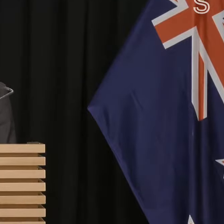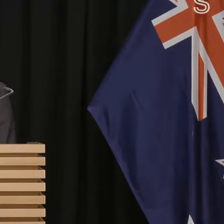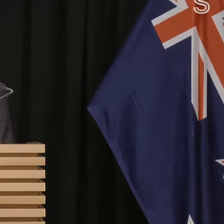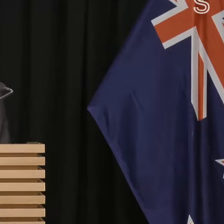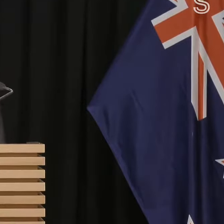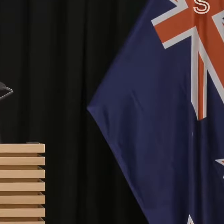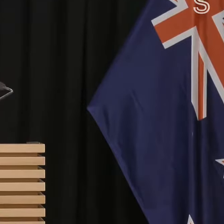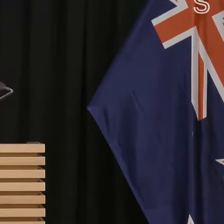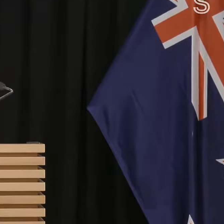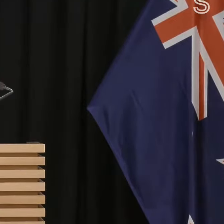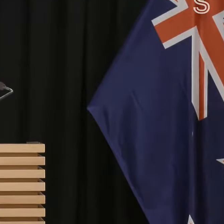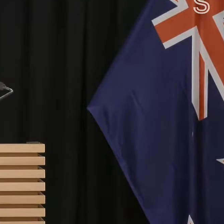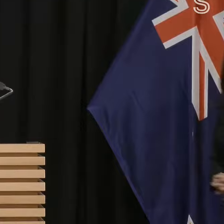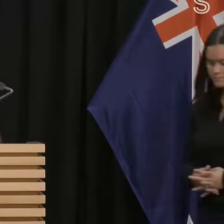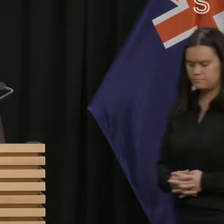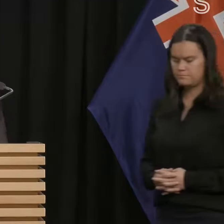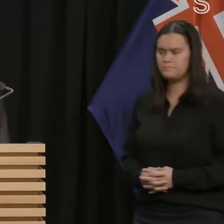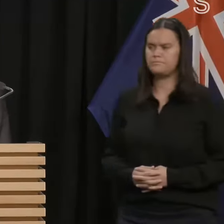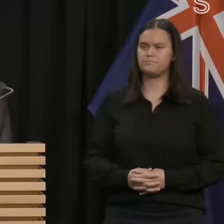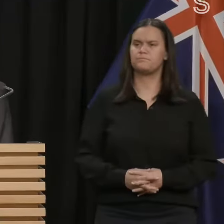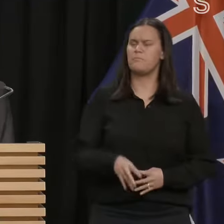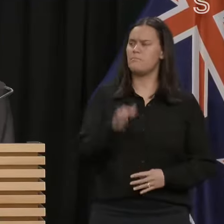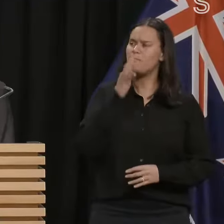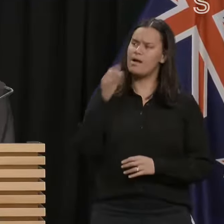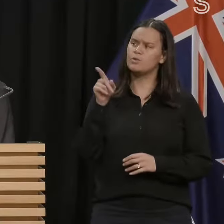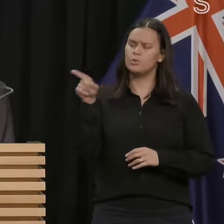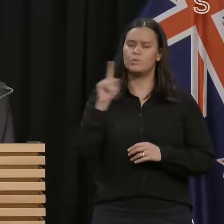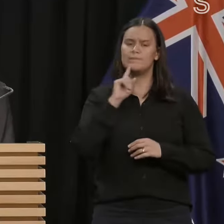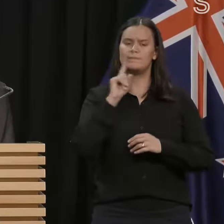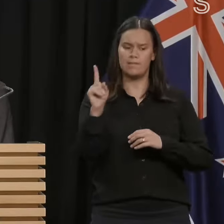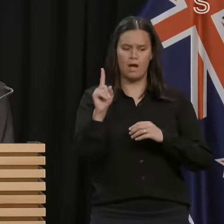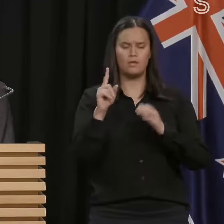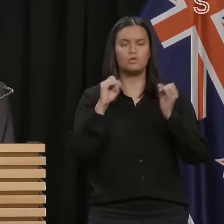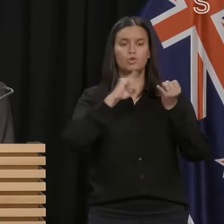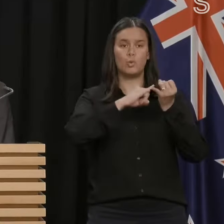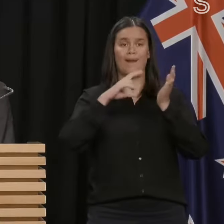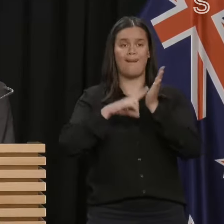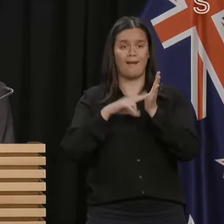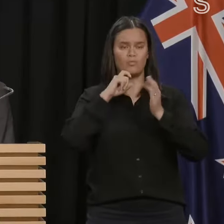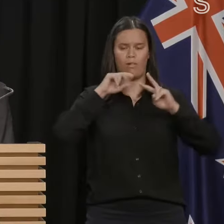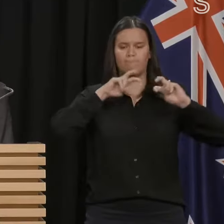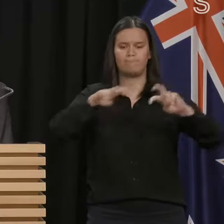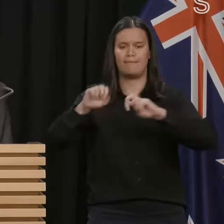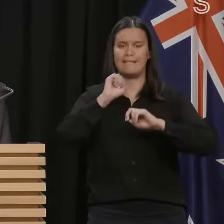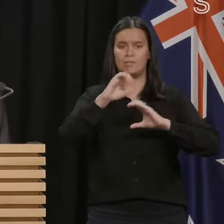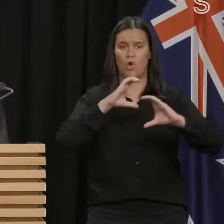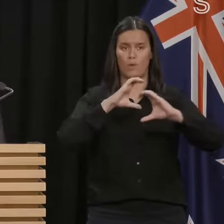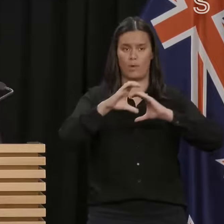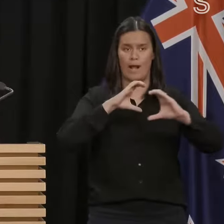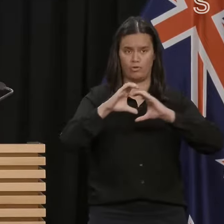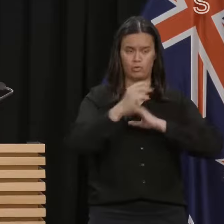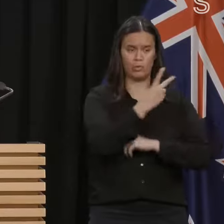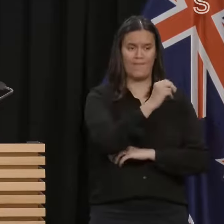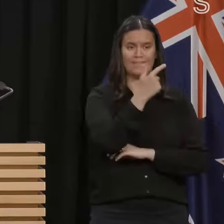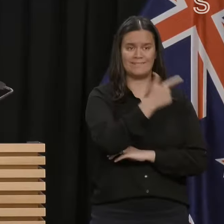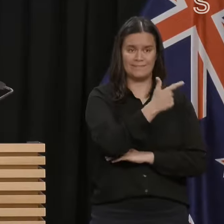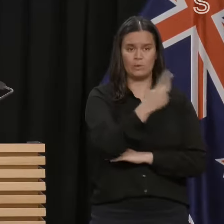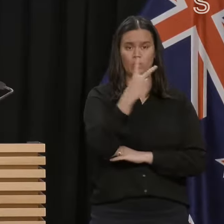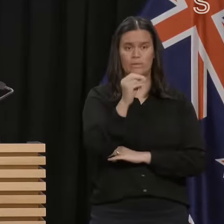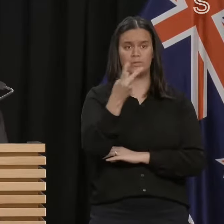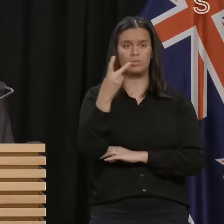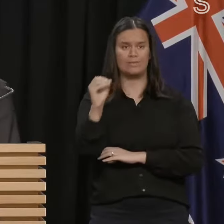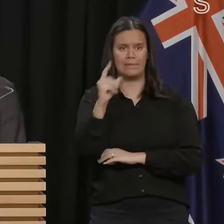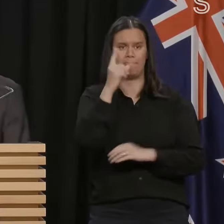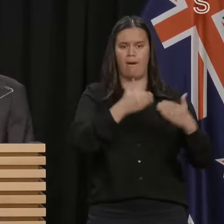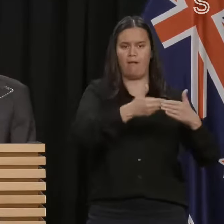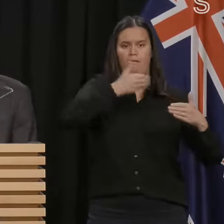Nash's communications excludes his 2011 and 2014 donors. It's about $80,000 worth of donations, includes donations from the likes of Sir Bob